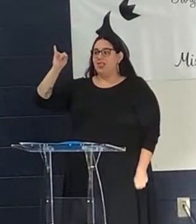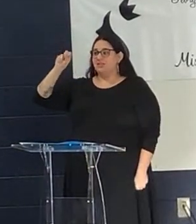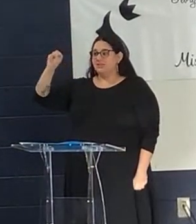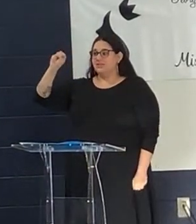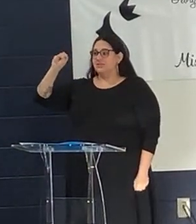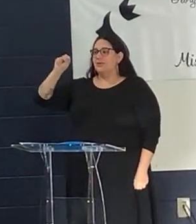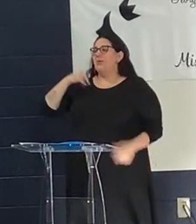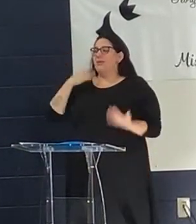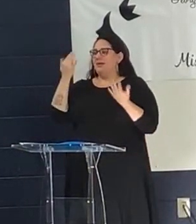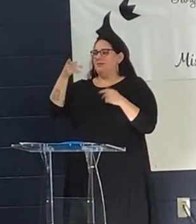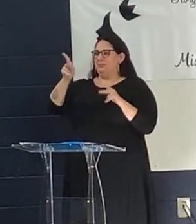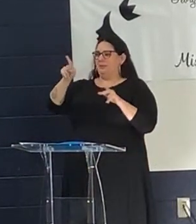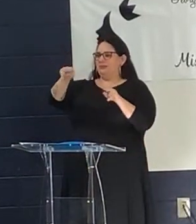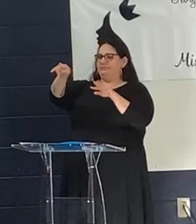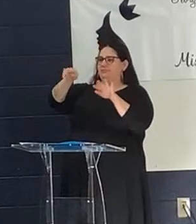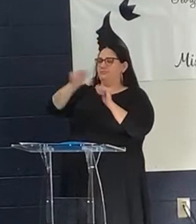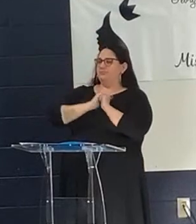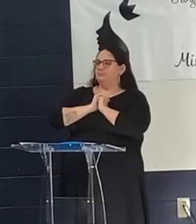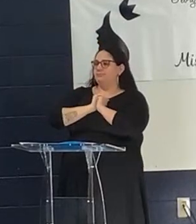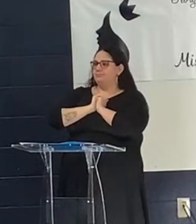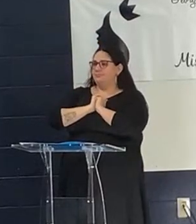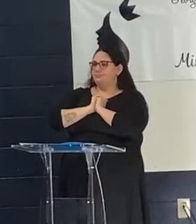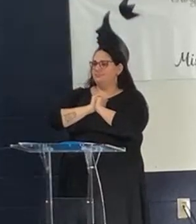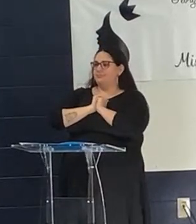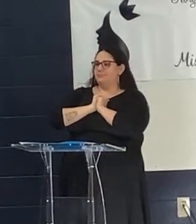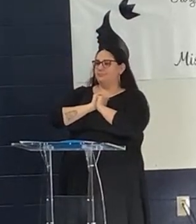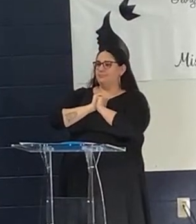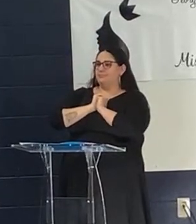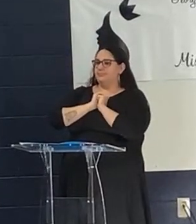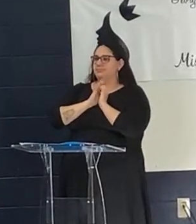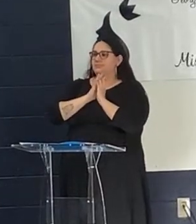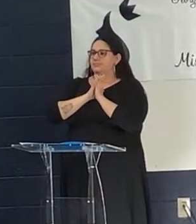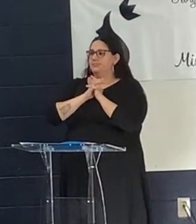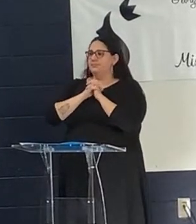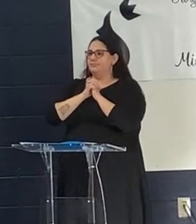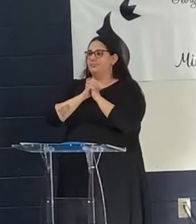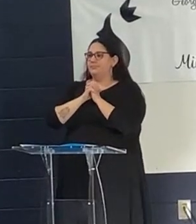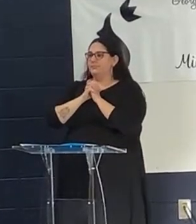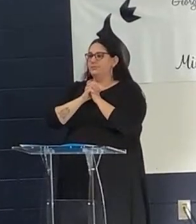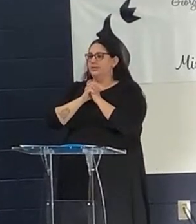for you today is Allison. Everybody's already looking at the back of the room.